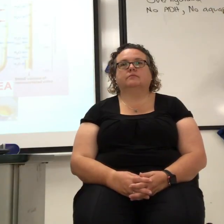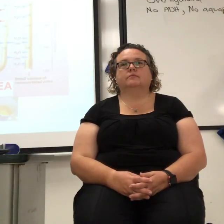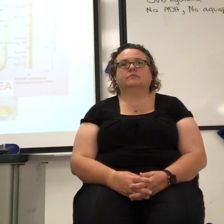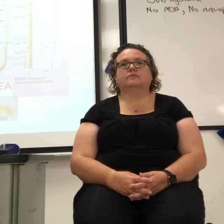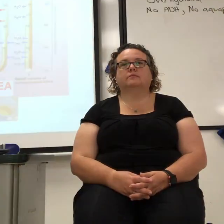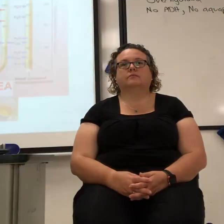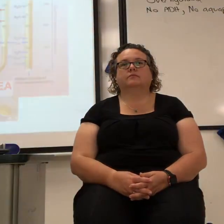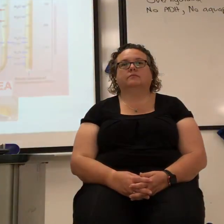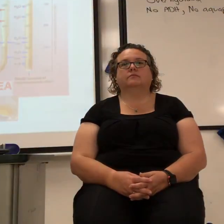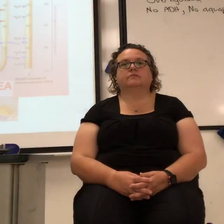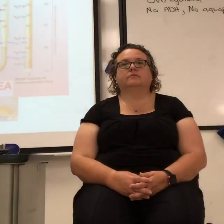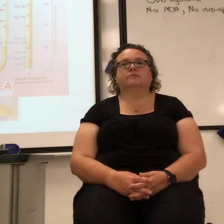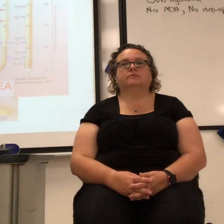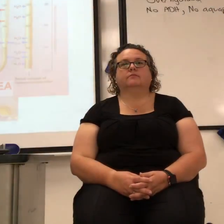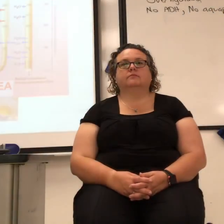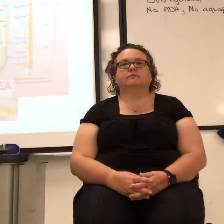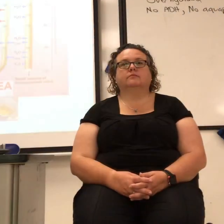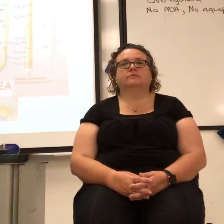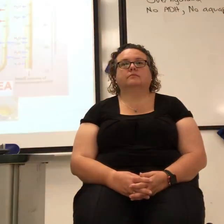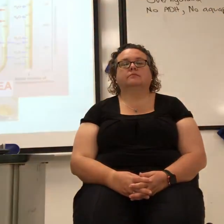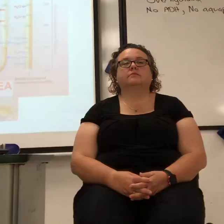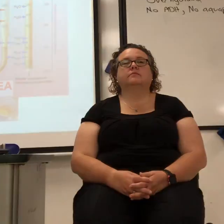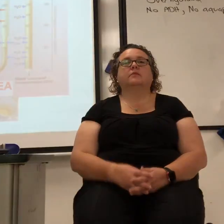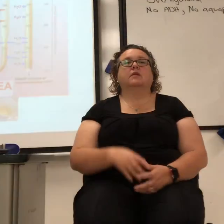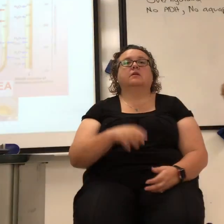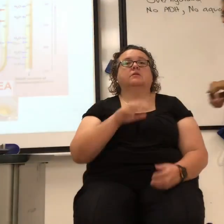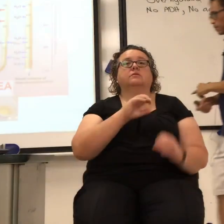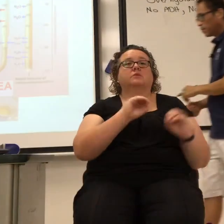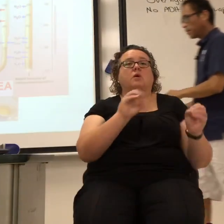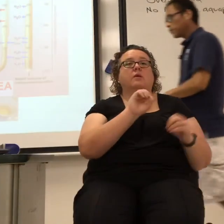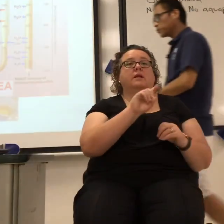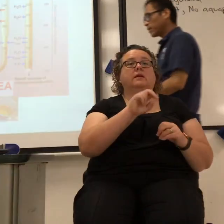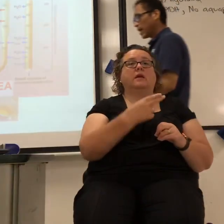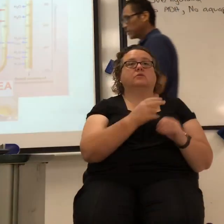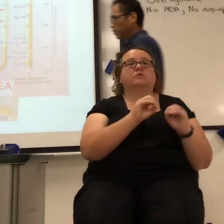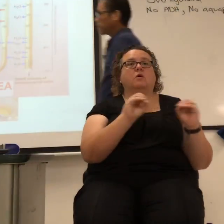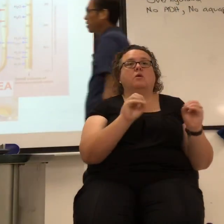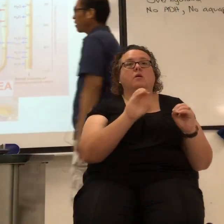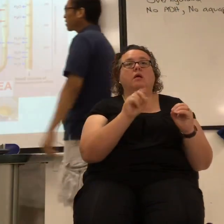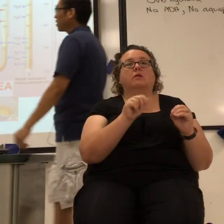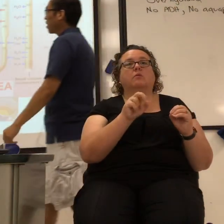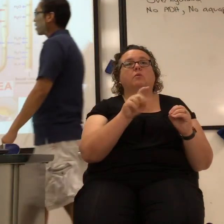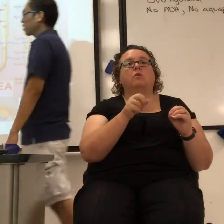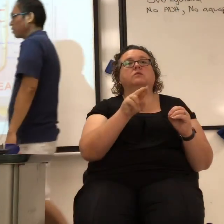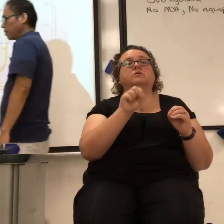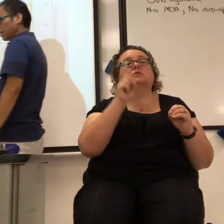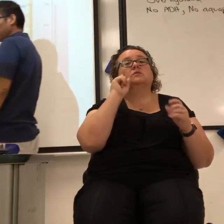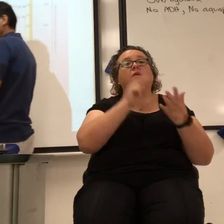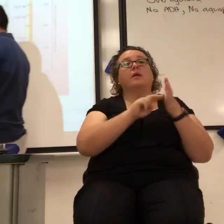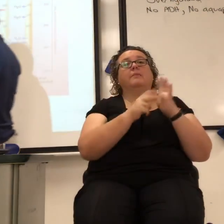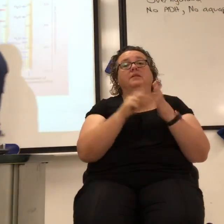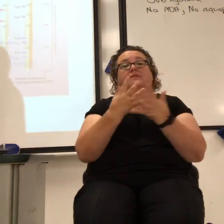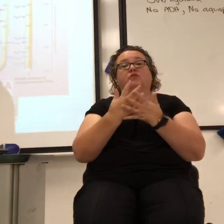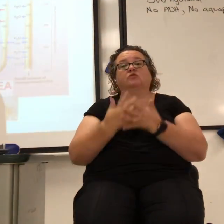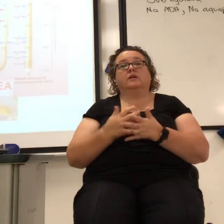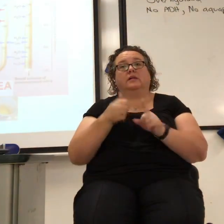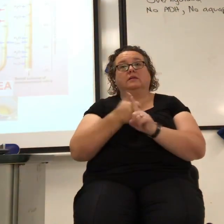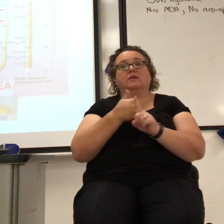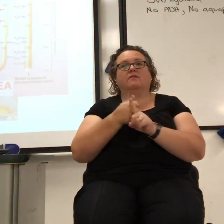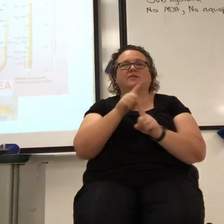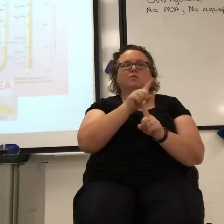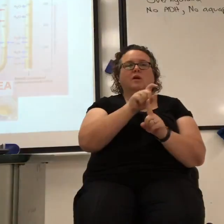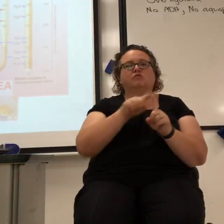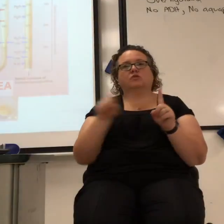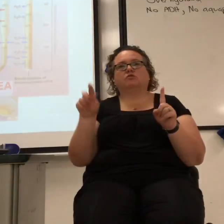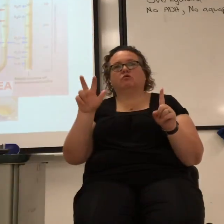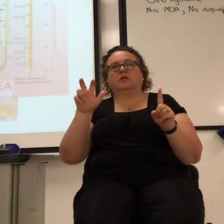No aquaporins. And so the filtrate entering the collecting duct is 100 to 300.